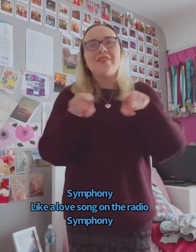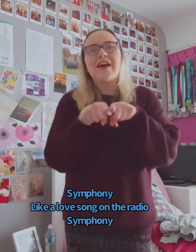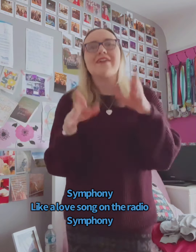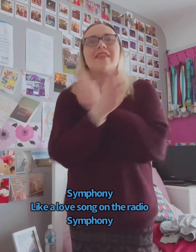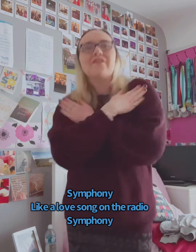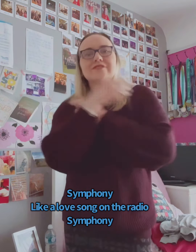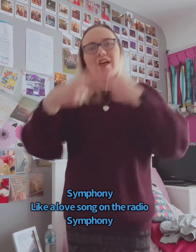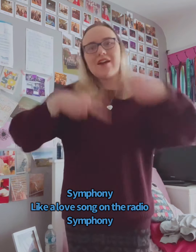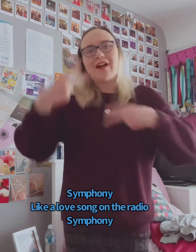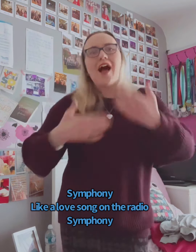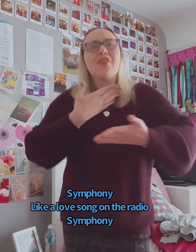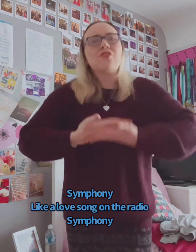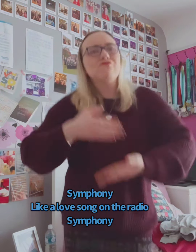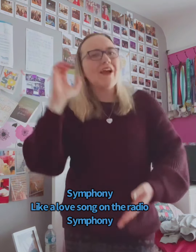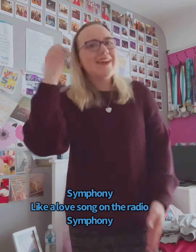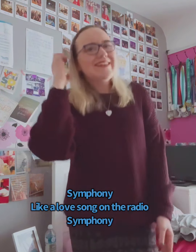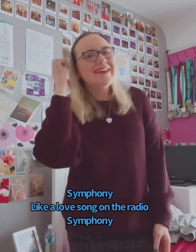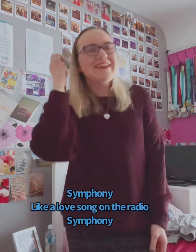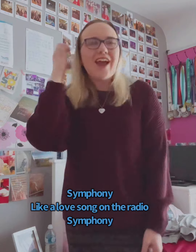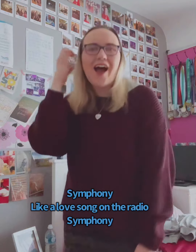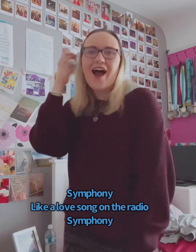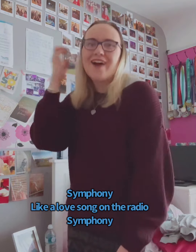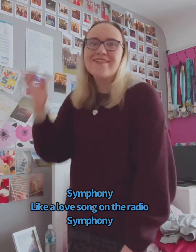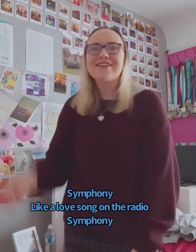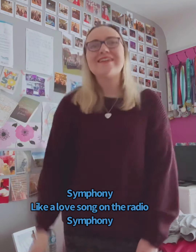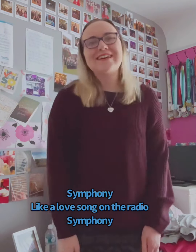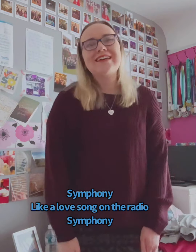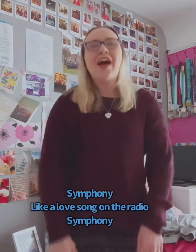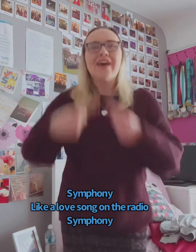Like a little song on the radio